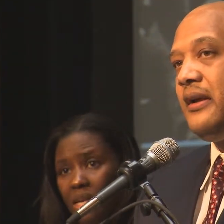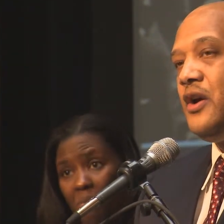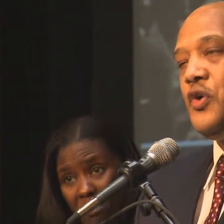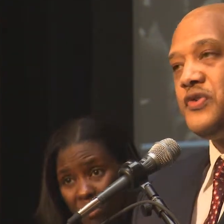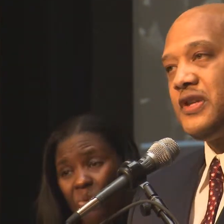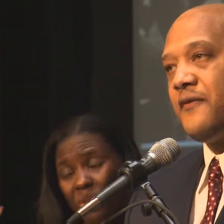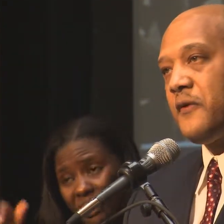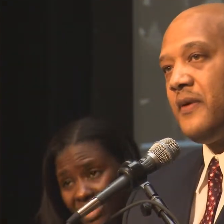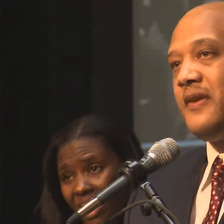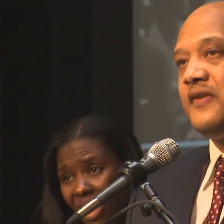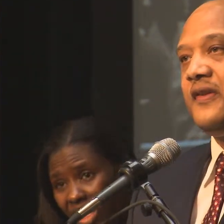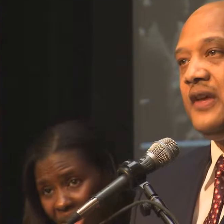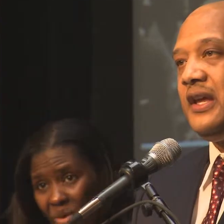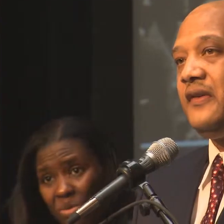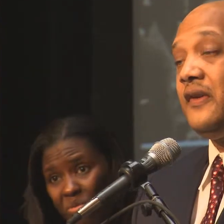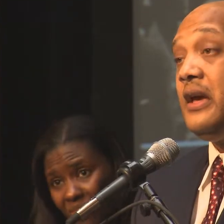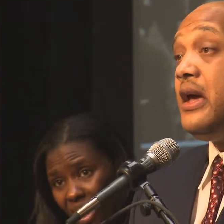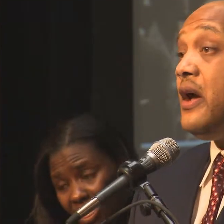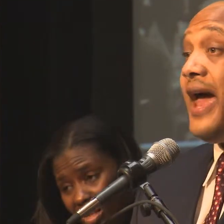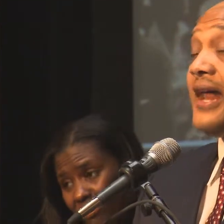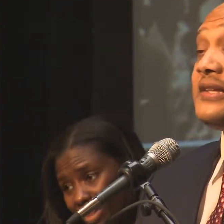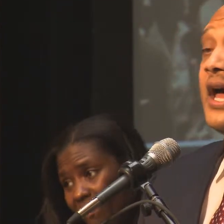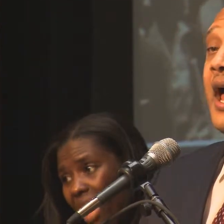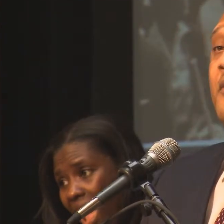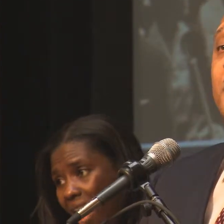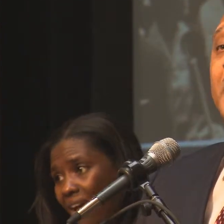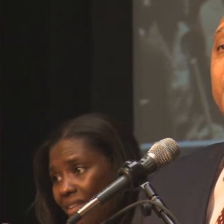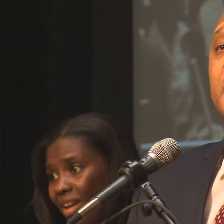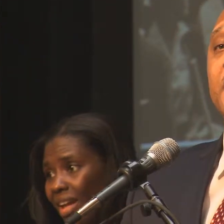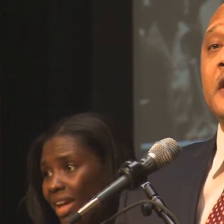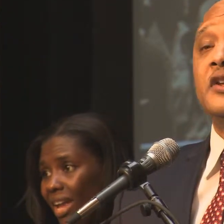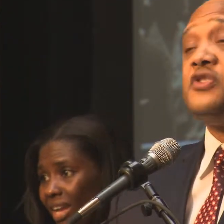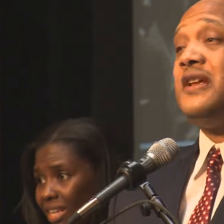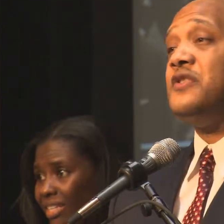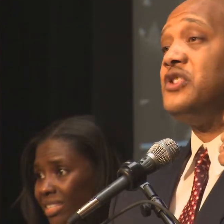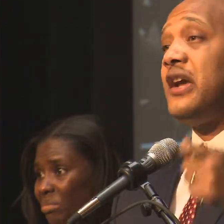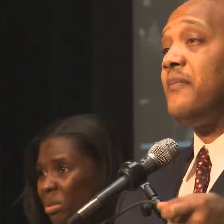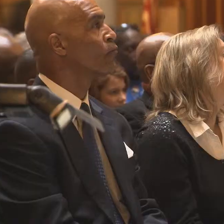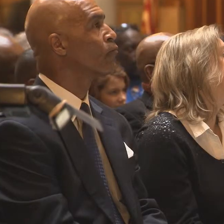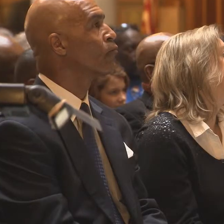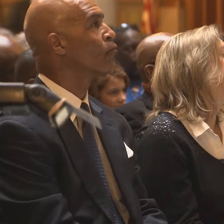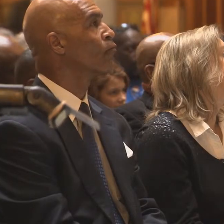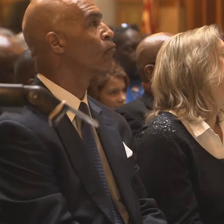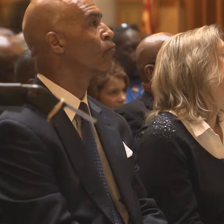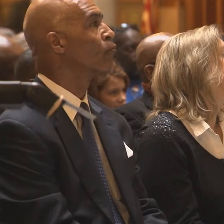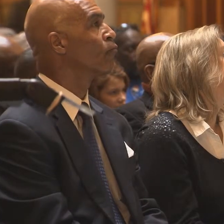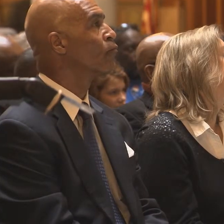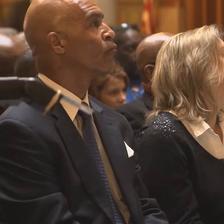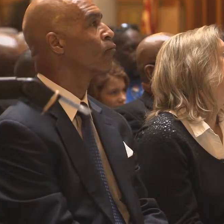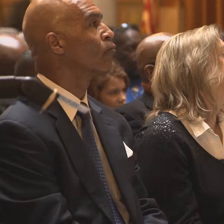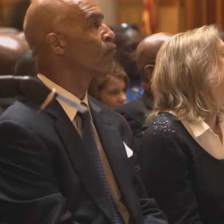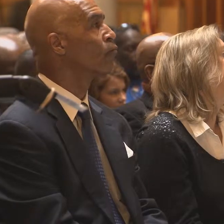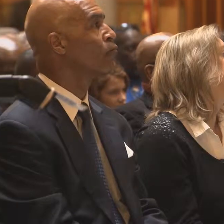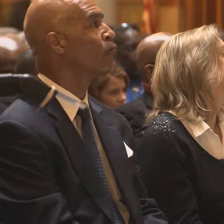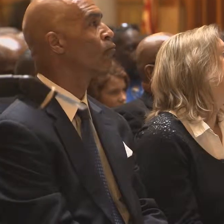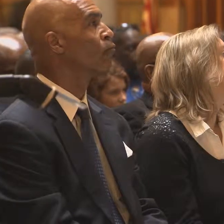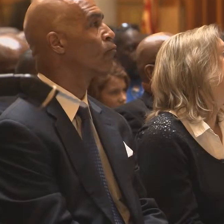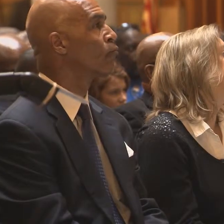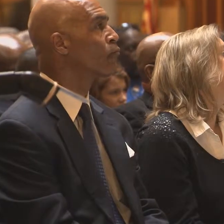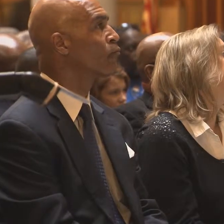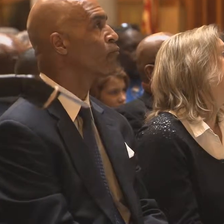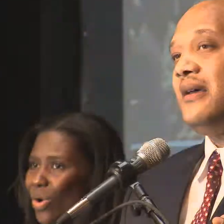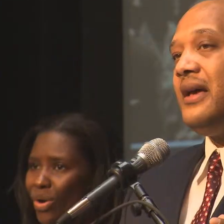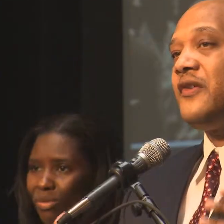temporarily who suffered from this disease at a time when people didn't think you should even shake a person who had AIDS' hand.